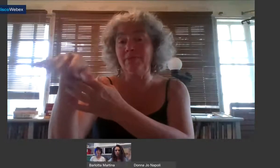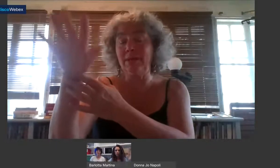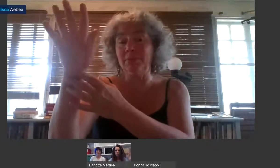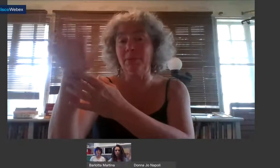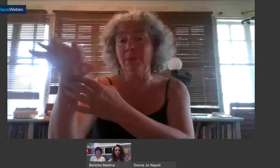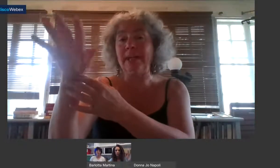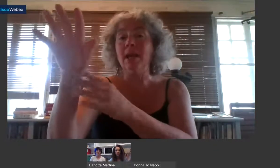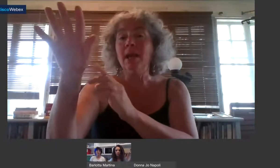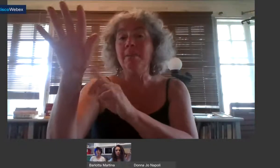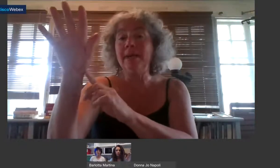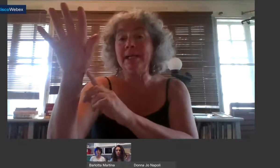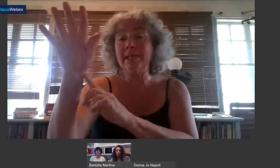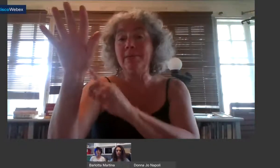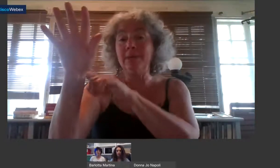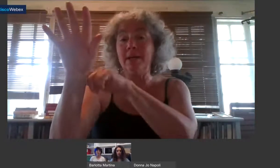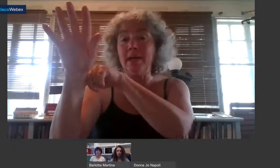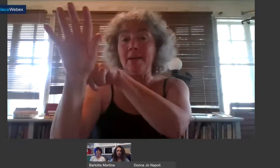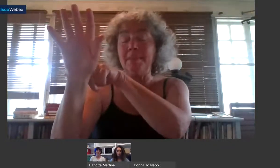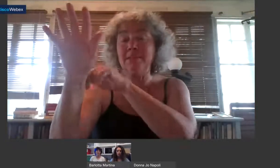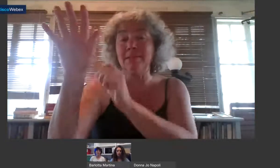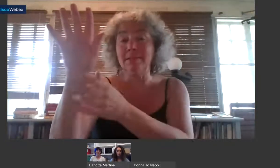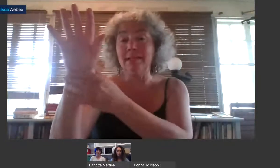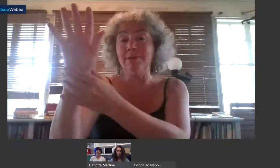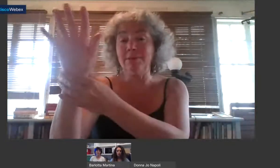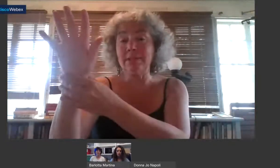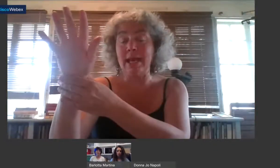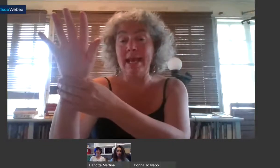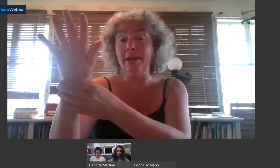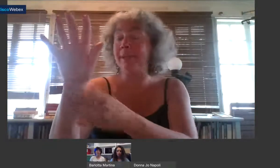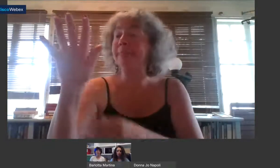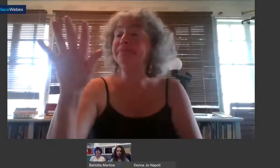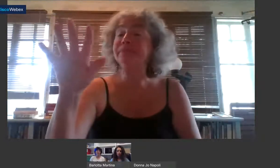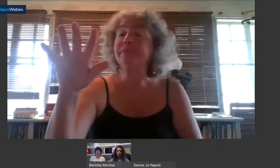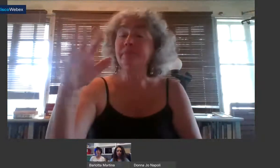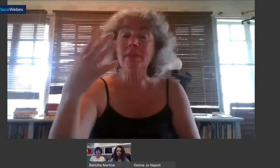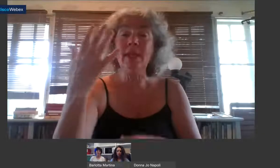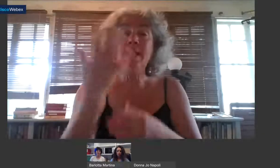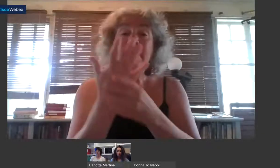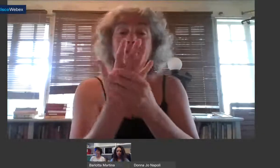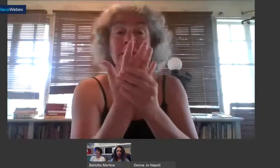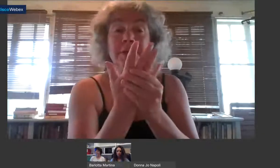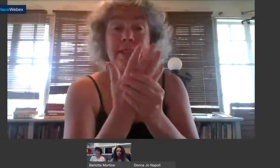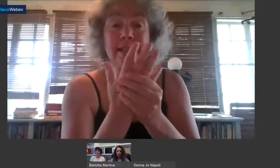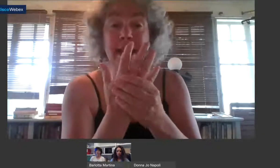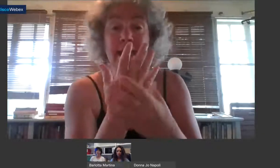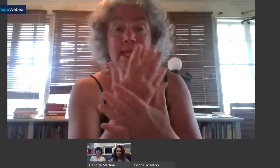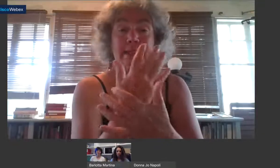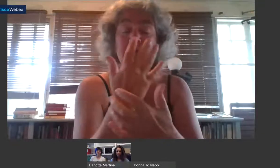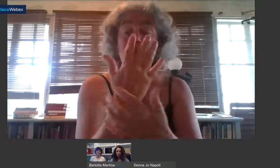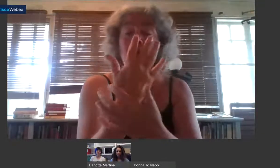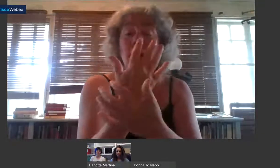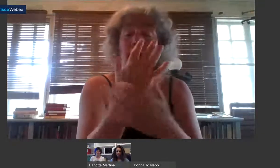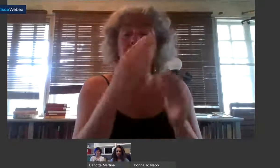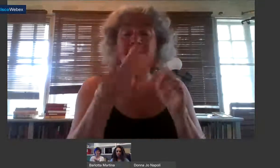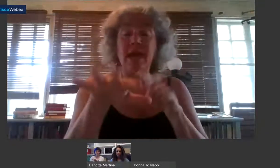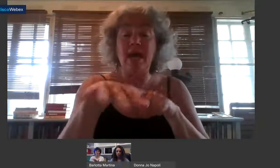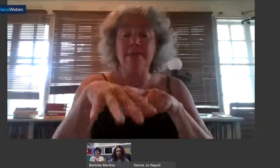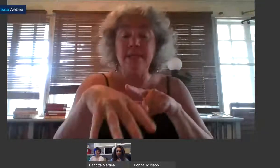very boring, but the muscles on either side help it. Then you get to the hand. All right, you've got